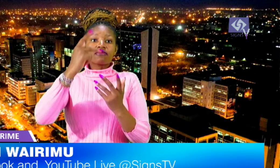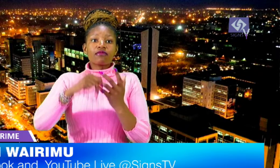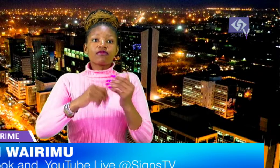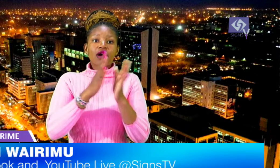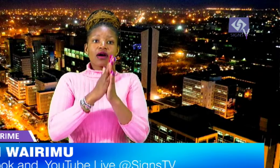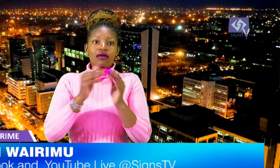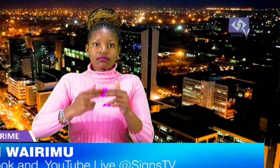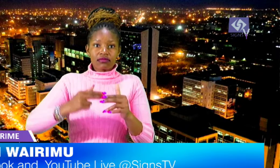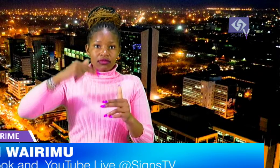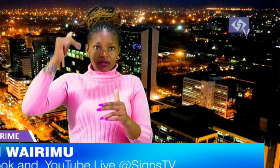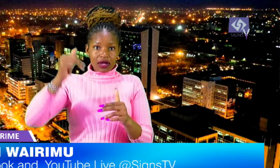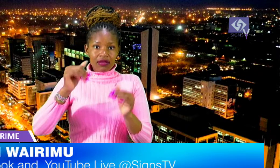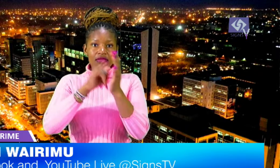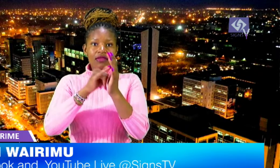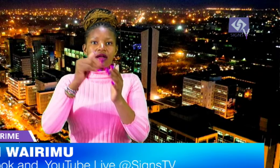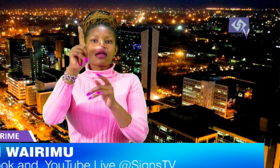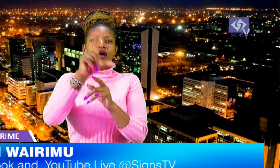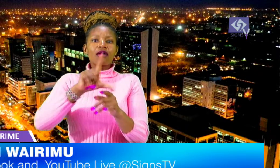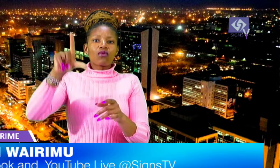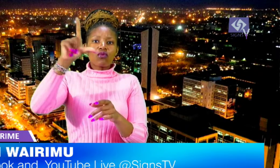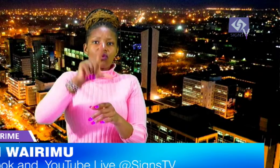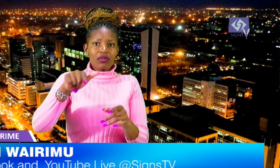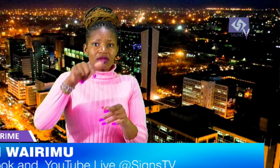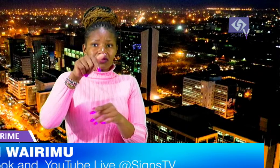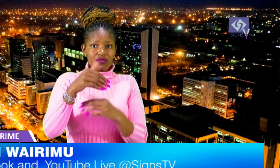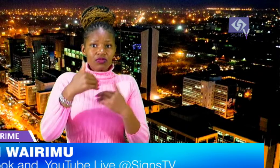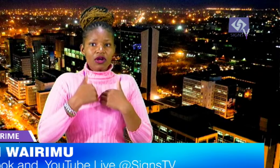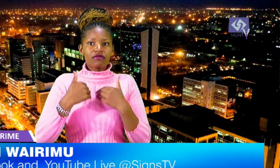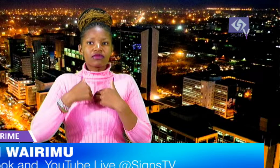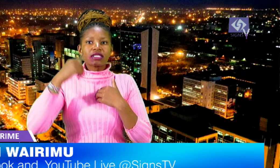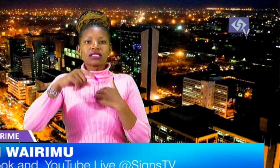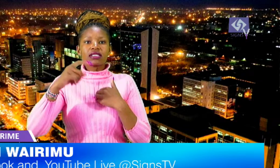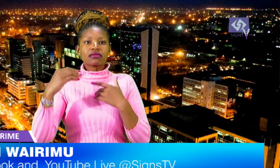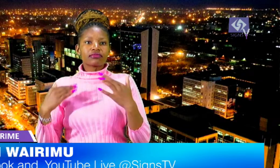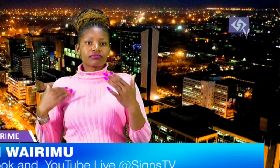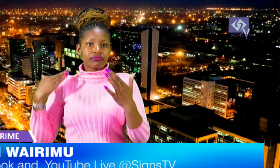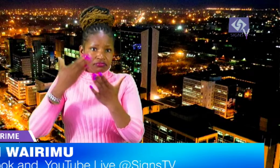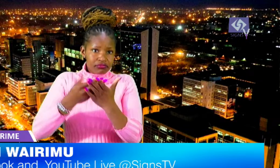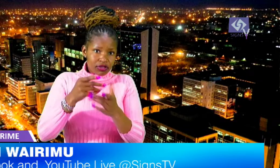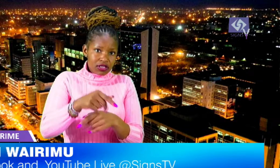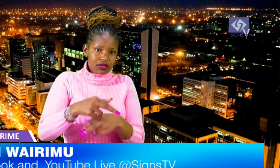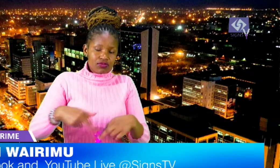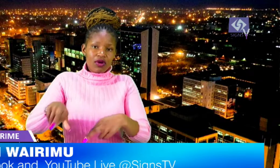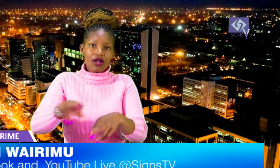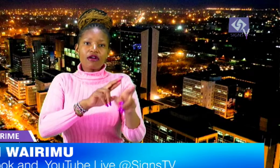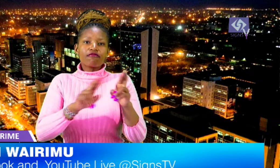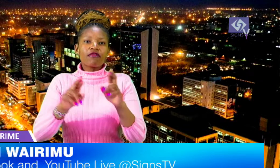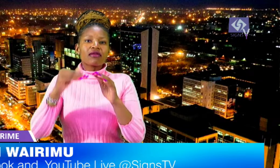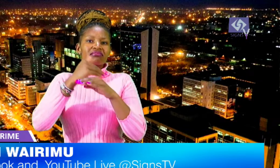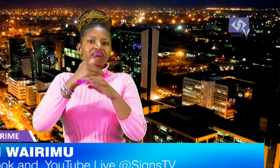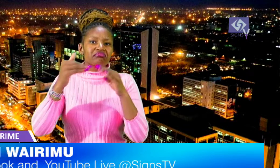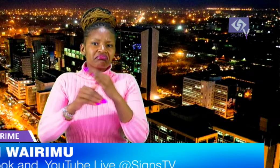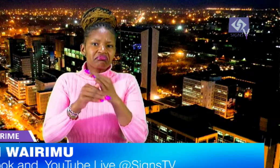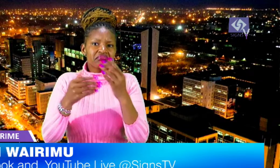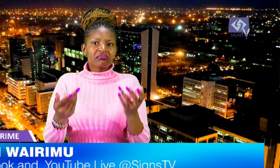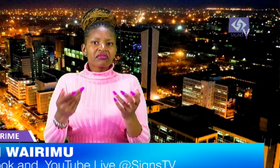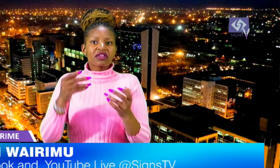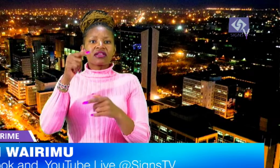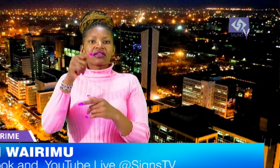projects and highlighted the local constructors had been awarded the road construction contract, and he